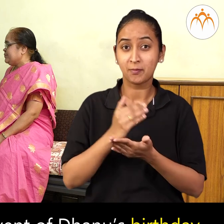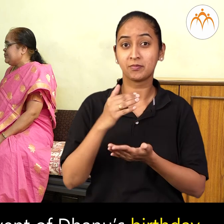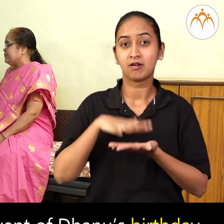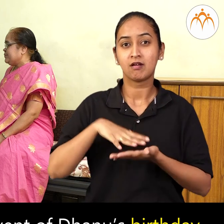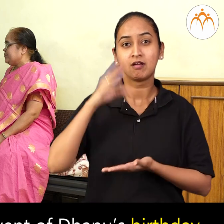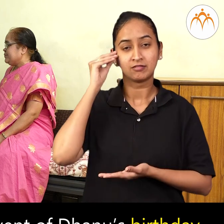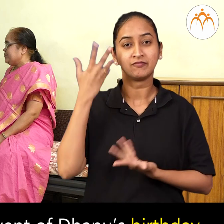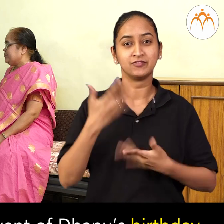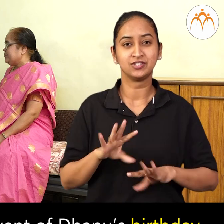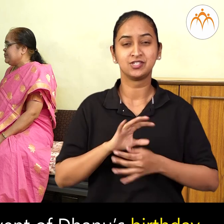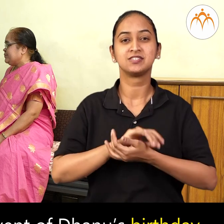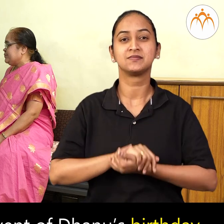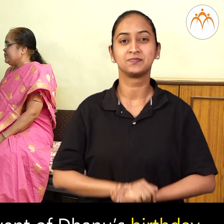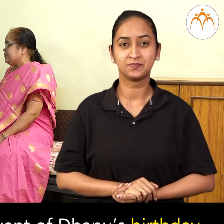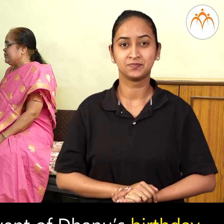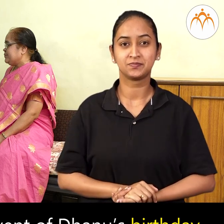Dhanu's birthday.